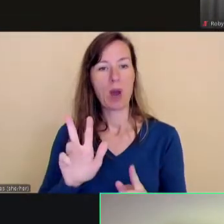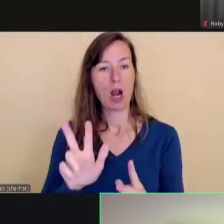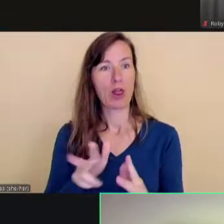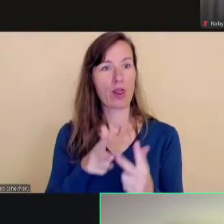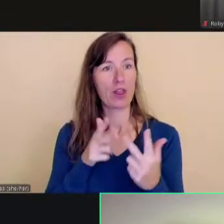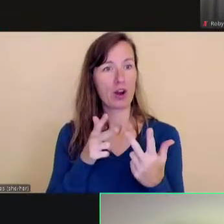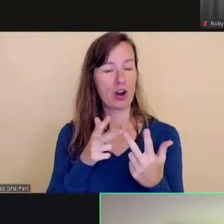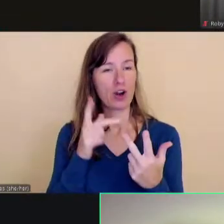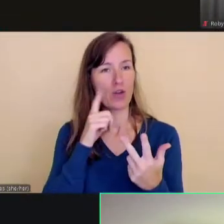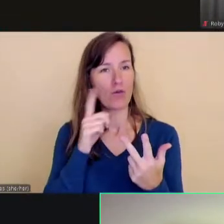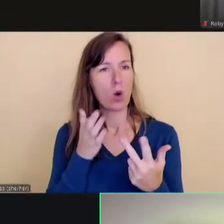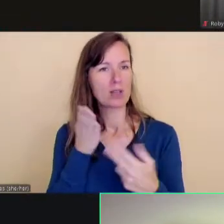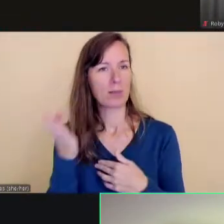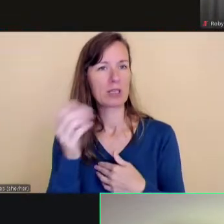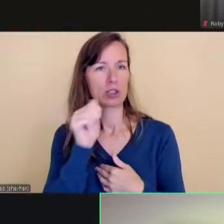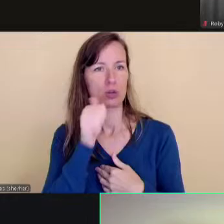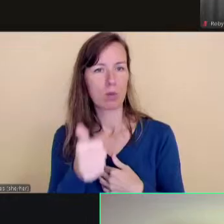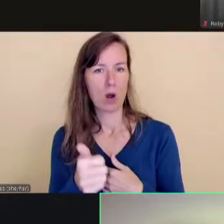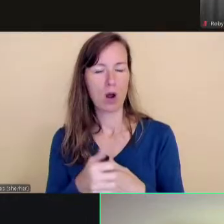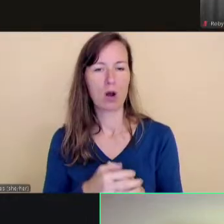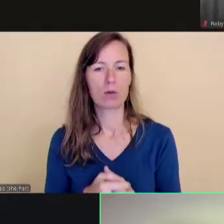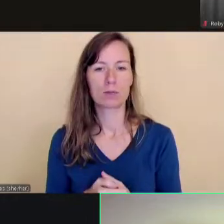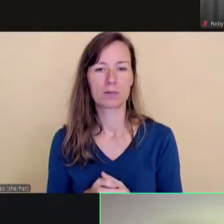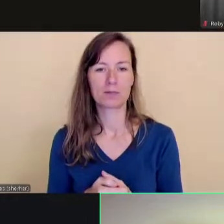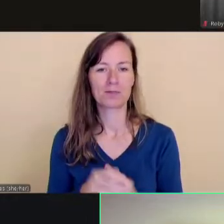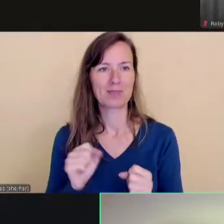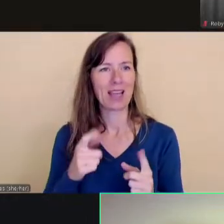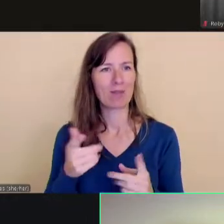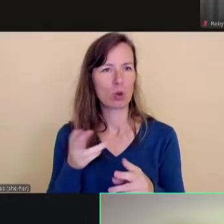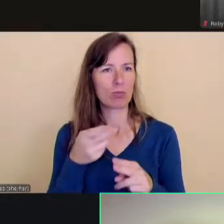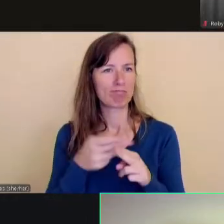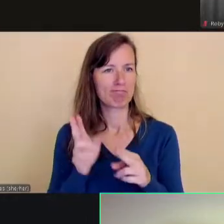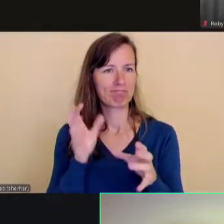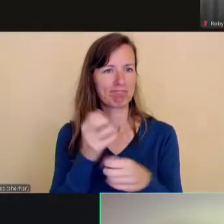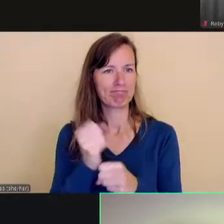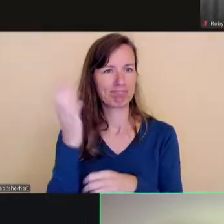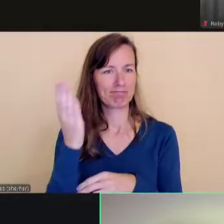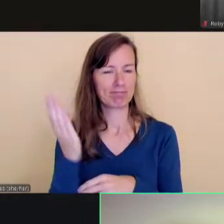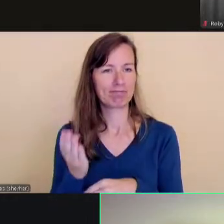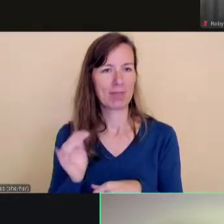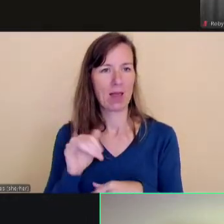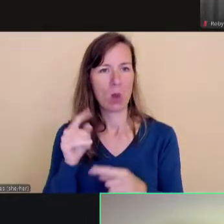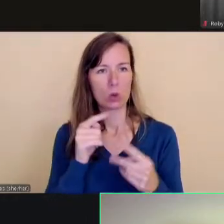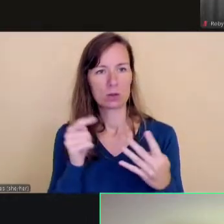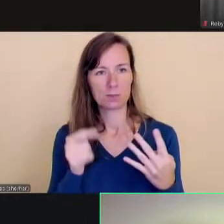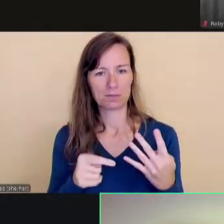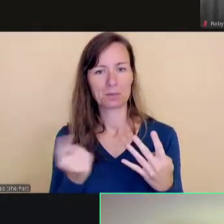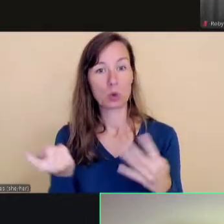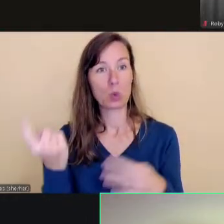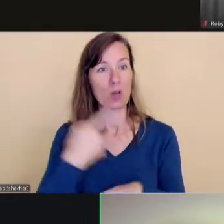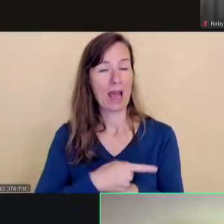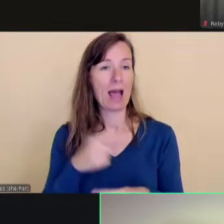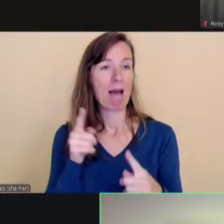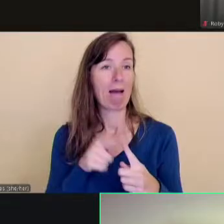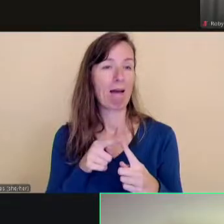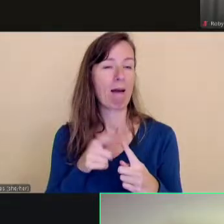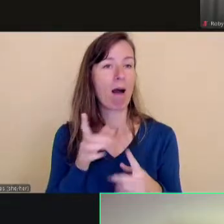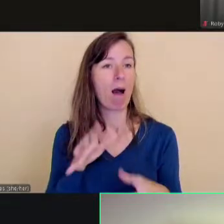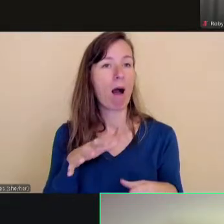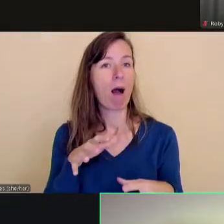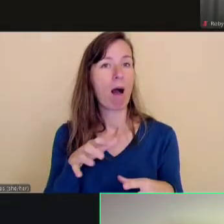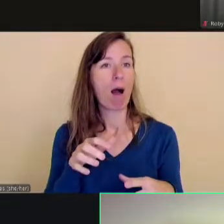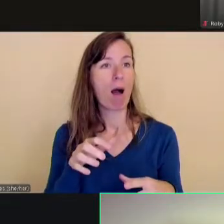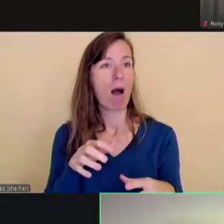can give you a quick, brief rundown of what that is. Today we got the approval of the first set